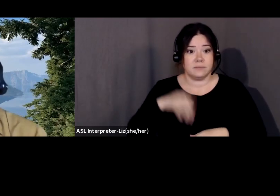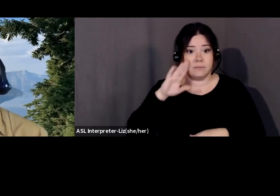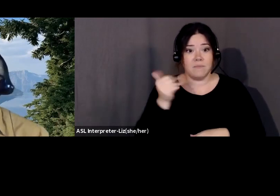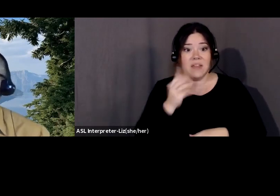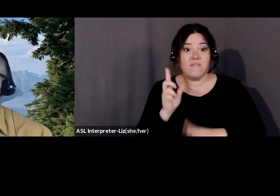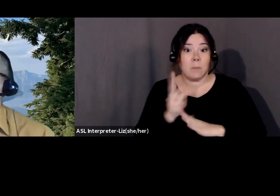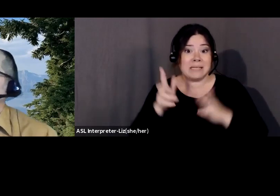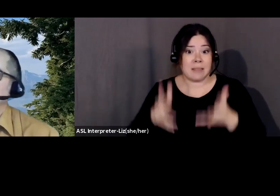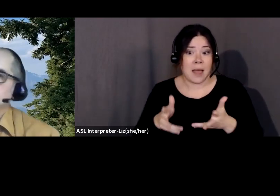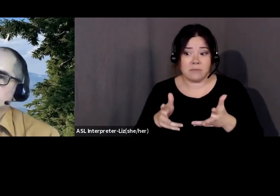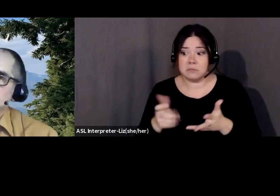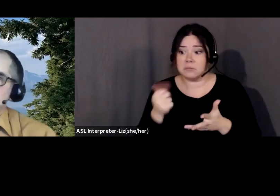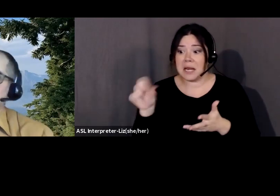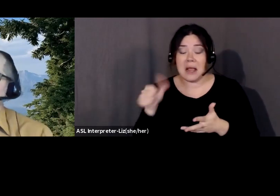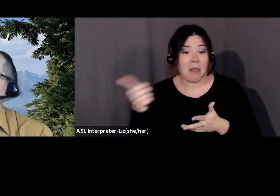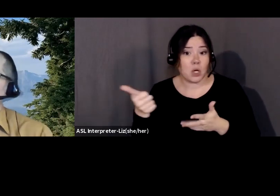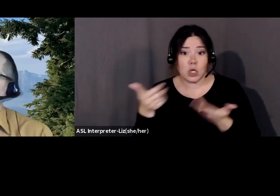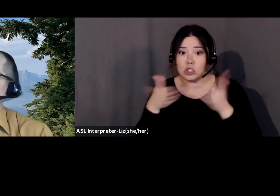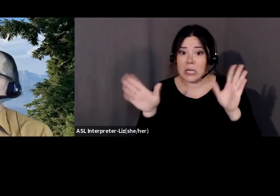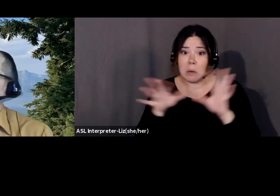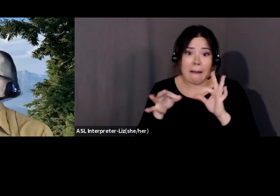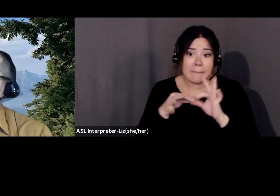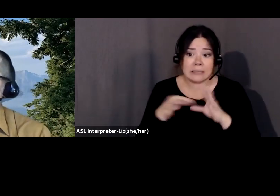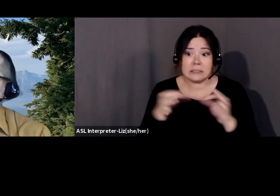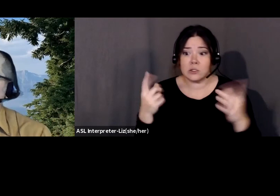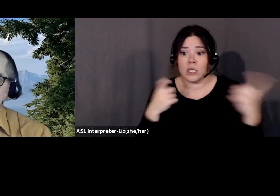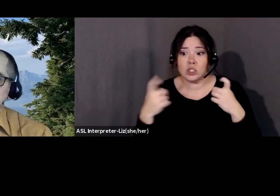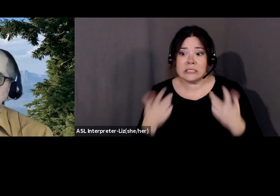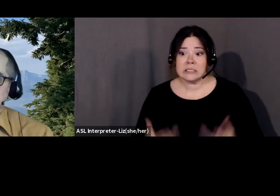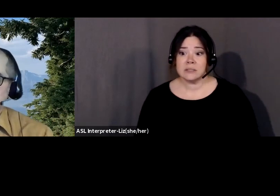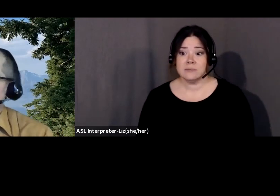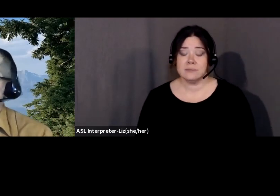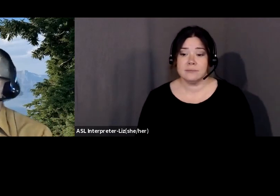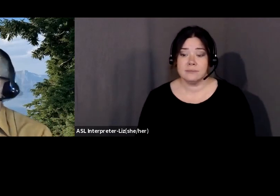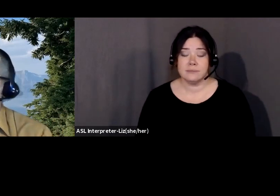left, but any general comments or questions?